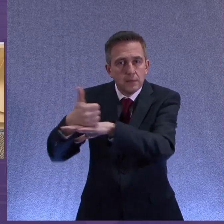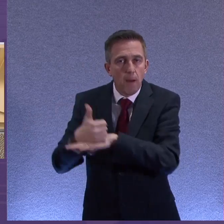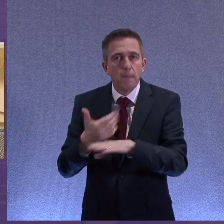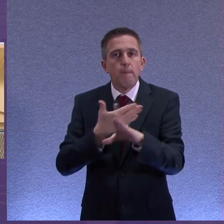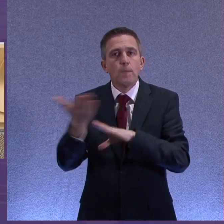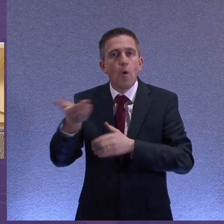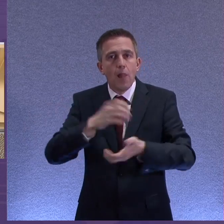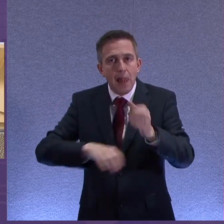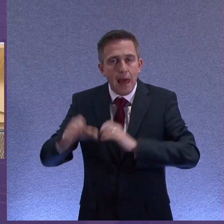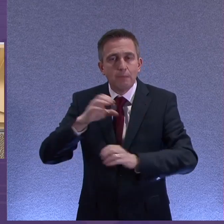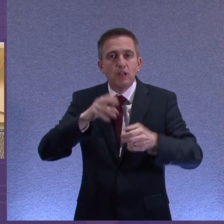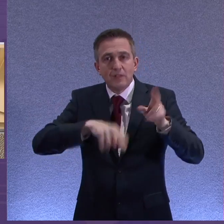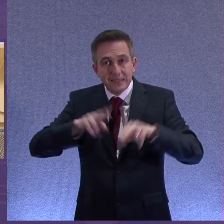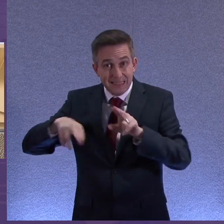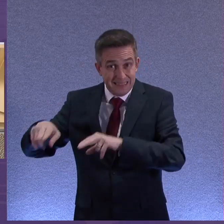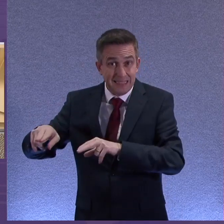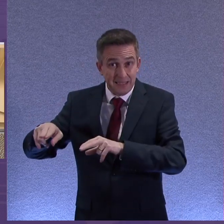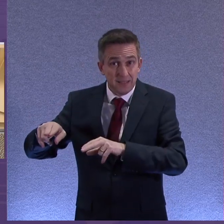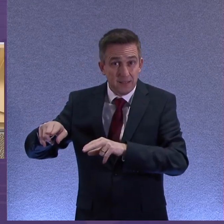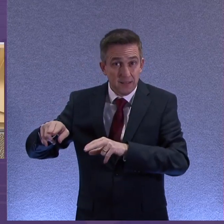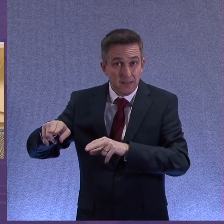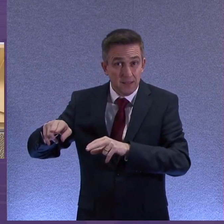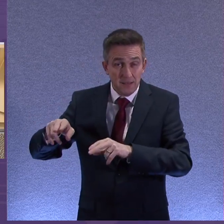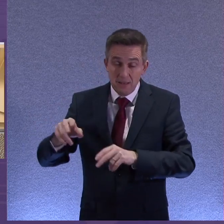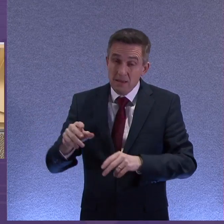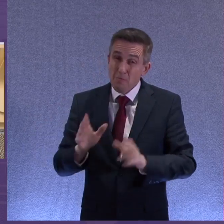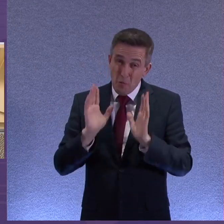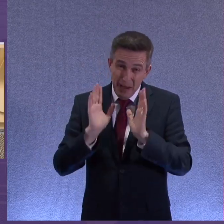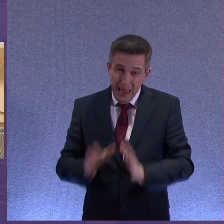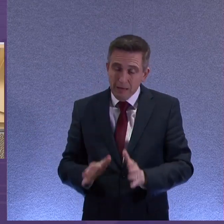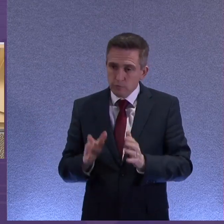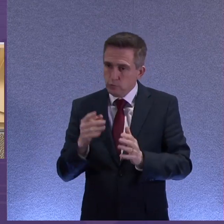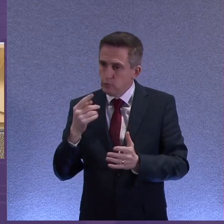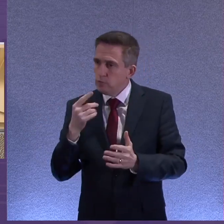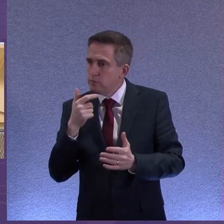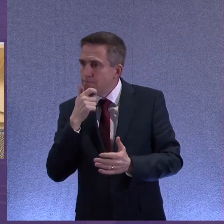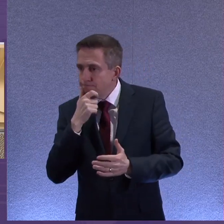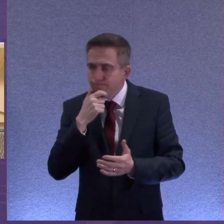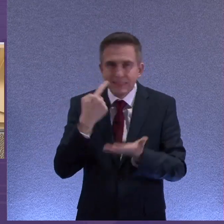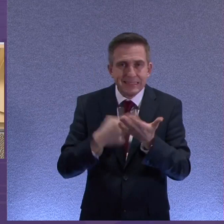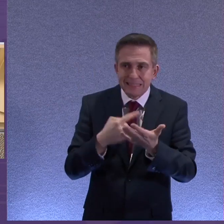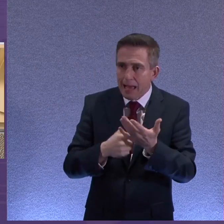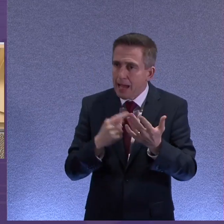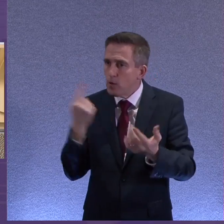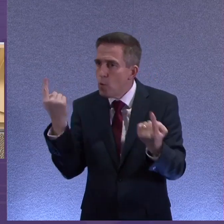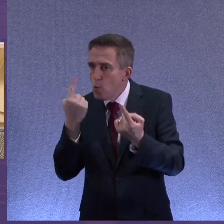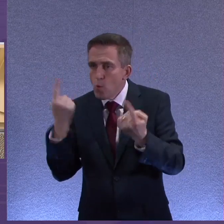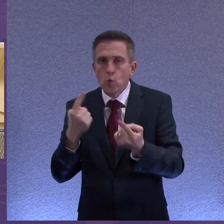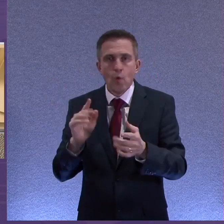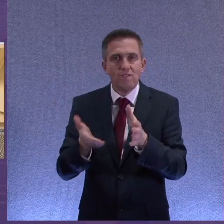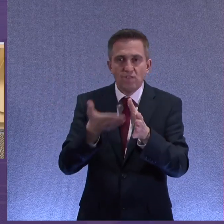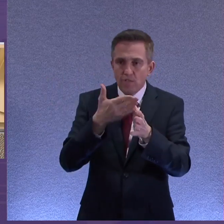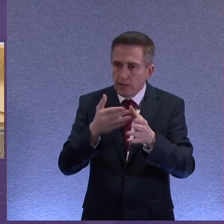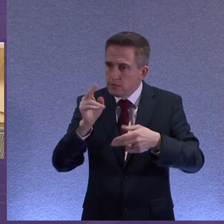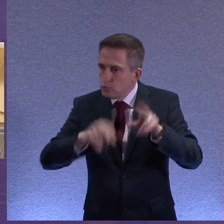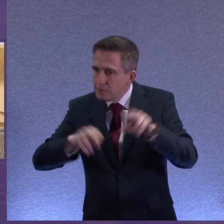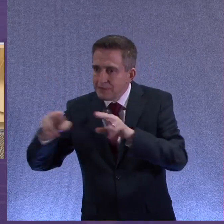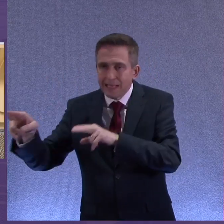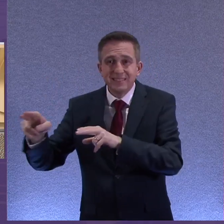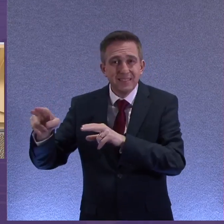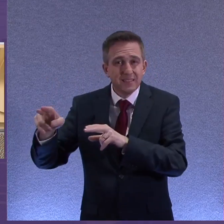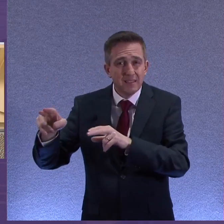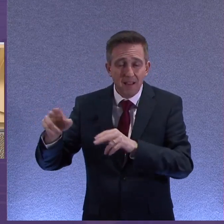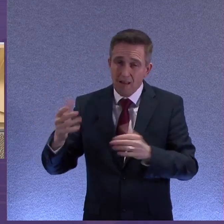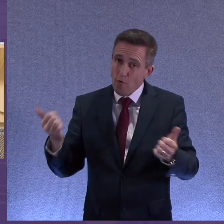to that. But we will still have to prioritise where that testing capacity has greatest effect, and that's the 3 areas that I